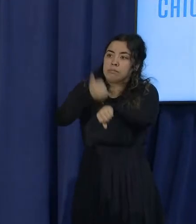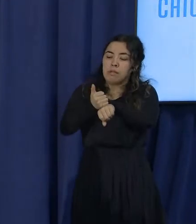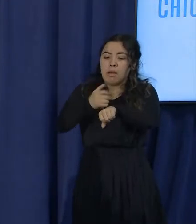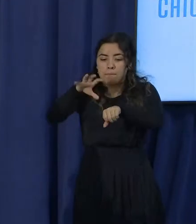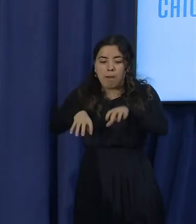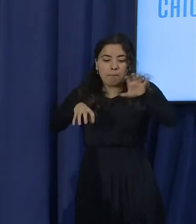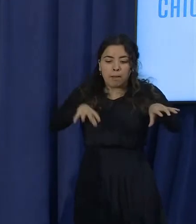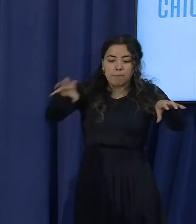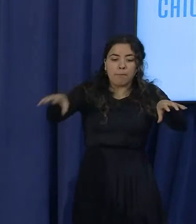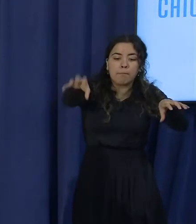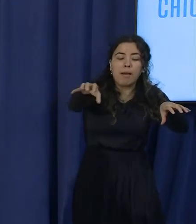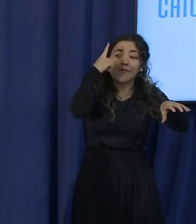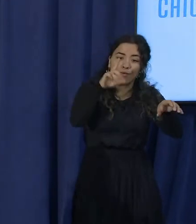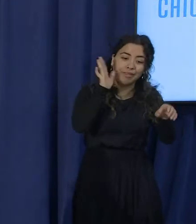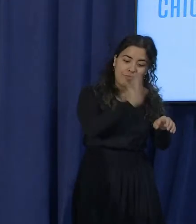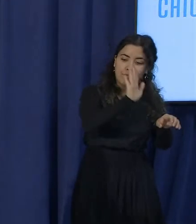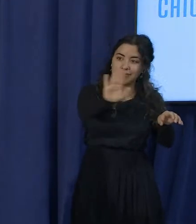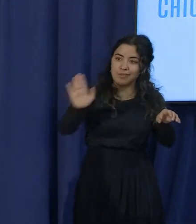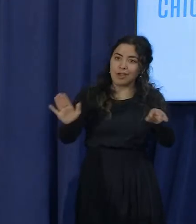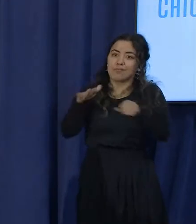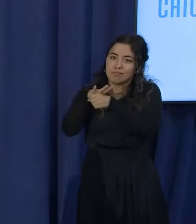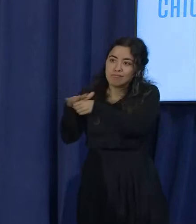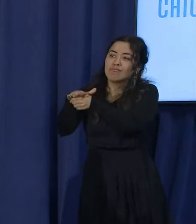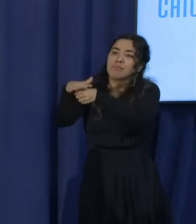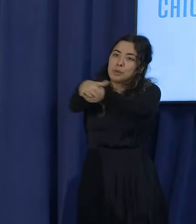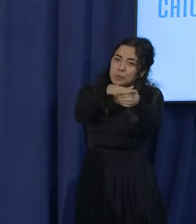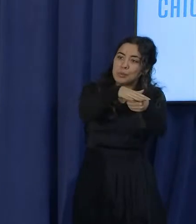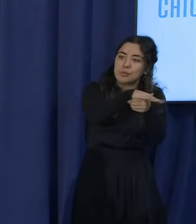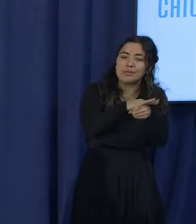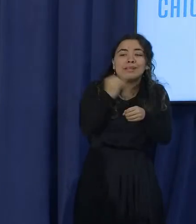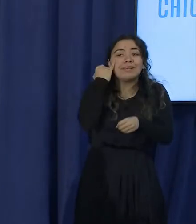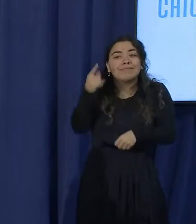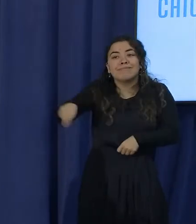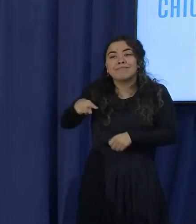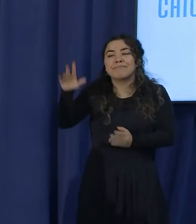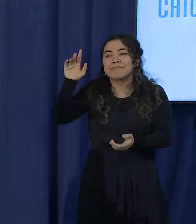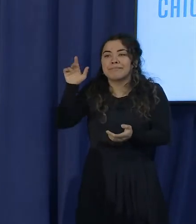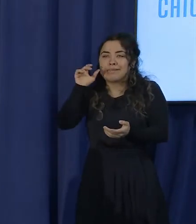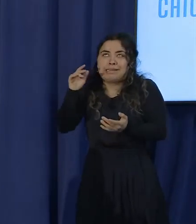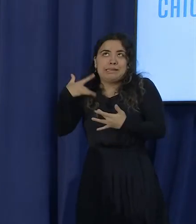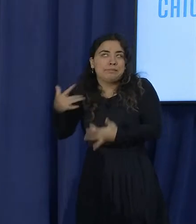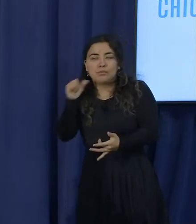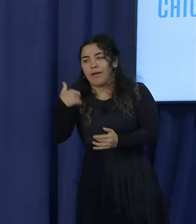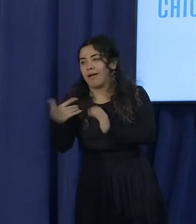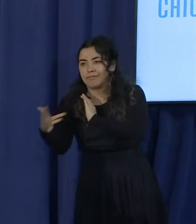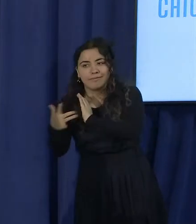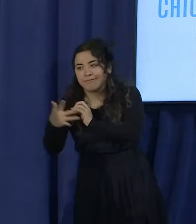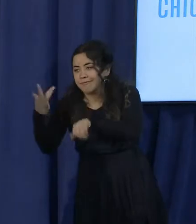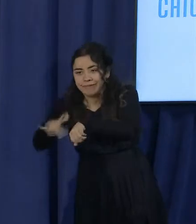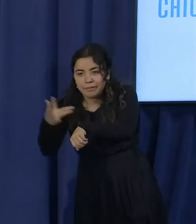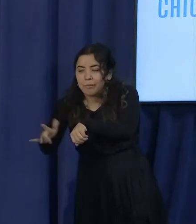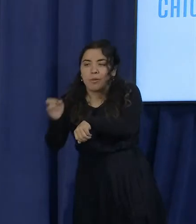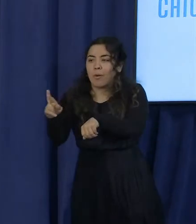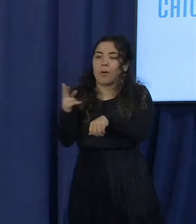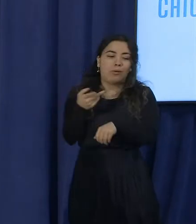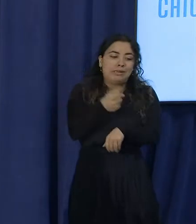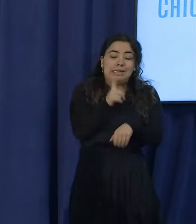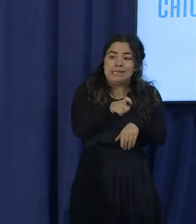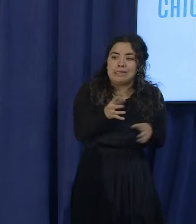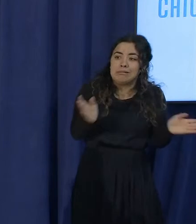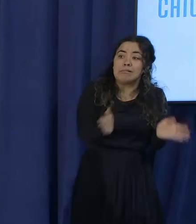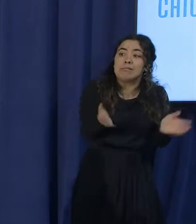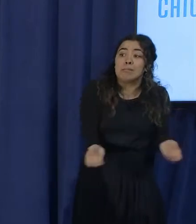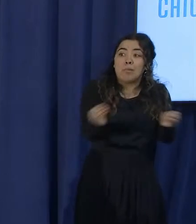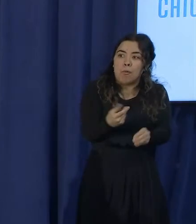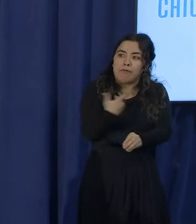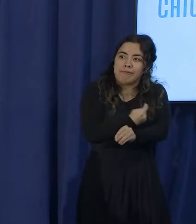some of the areas that we know are less digitally connected and otherwise may not otherwise get vaccine. And certainly there will be work through